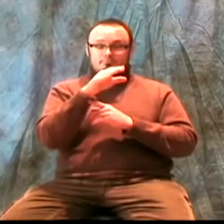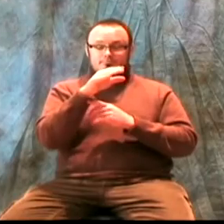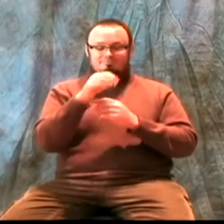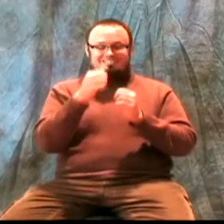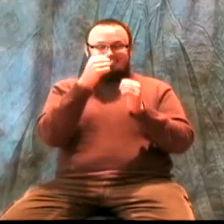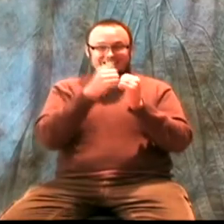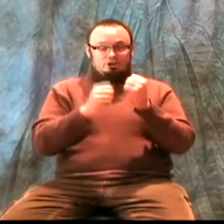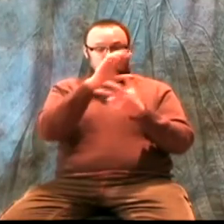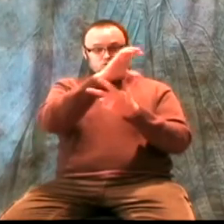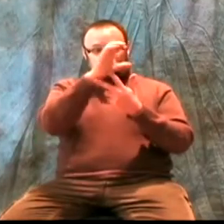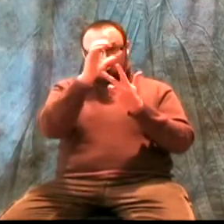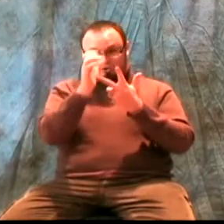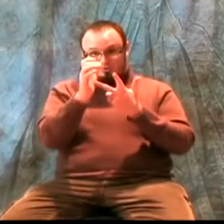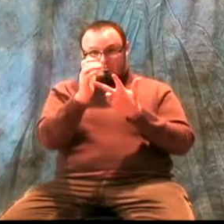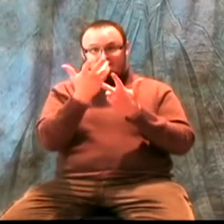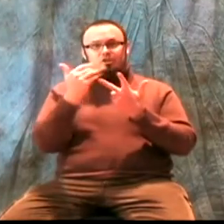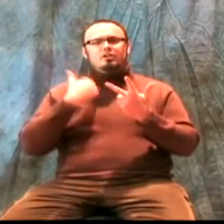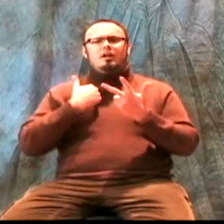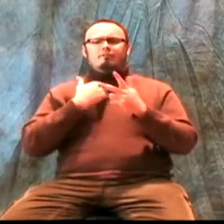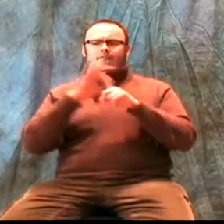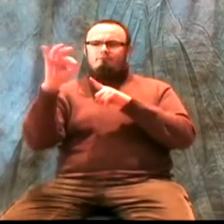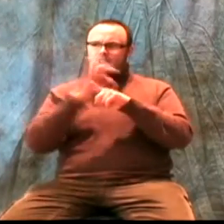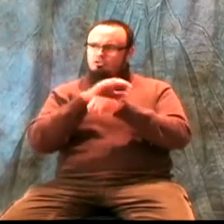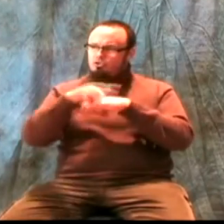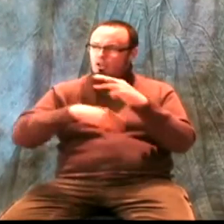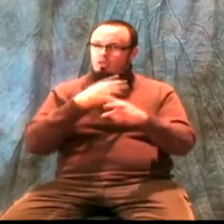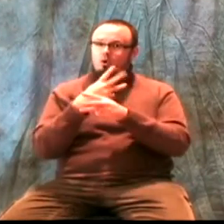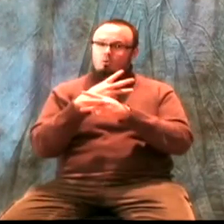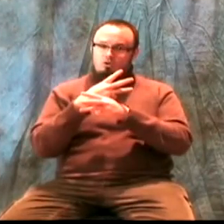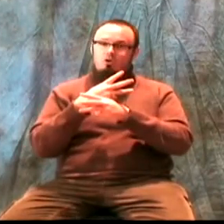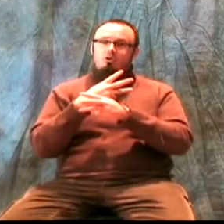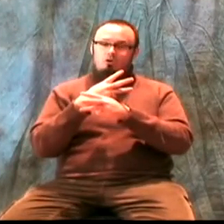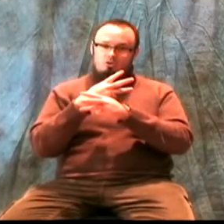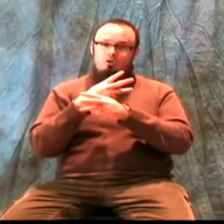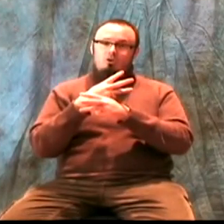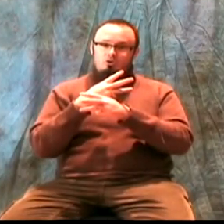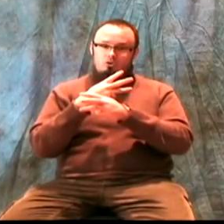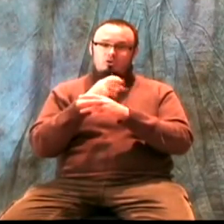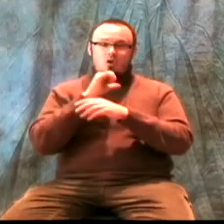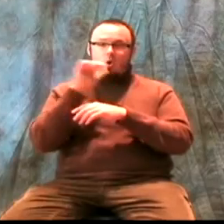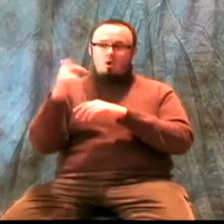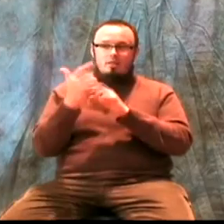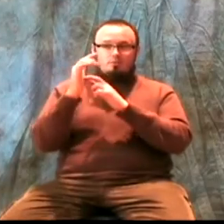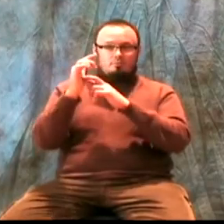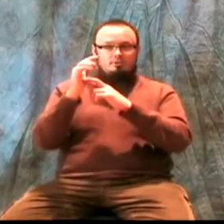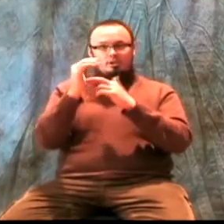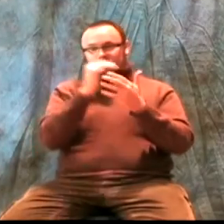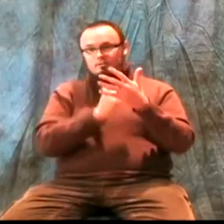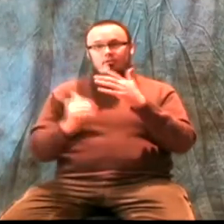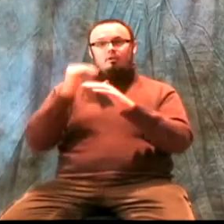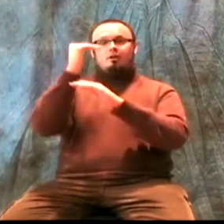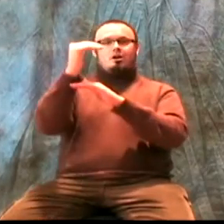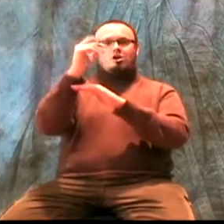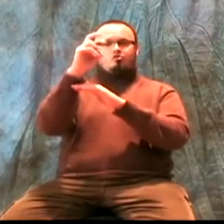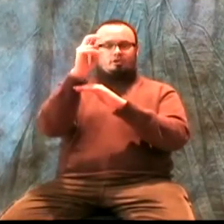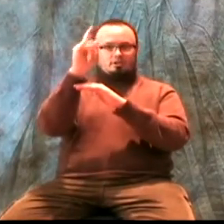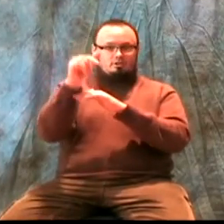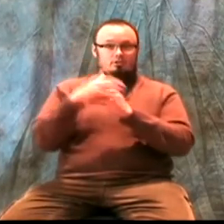Each of these groups fulfills a function in the world aside from its representation of a higher reality. The stars